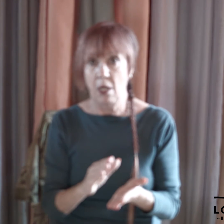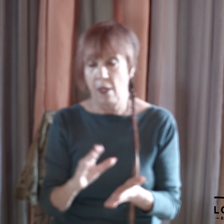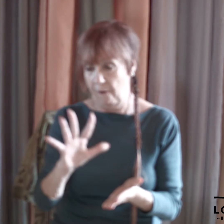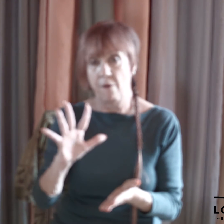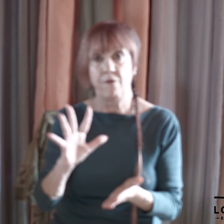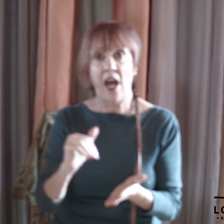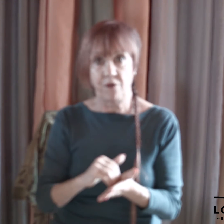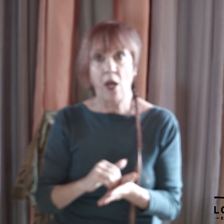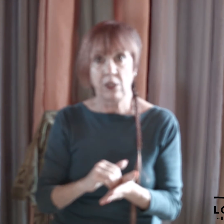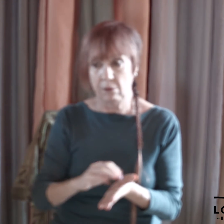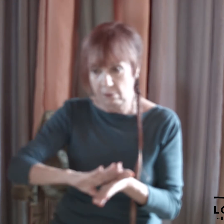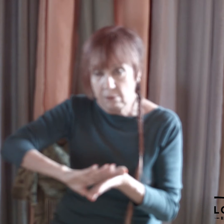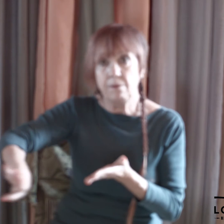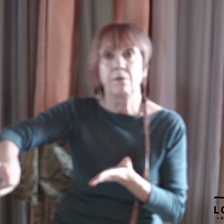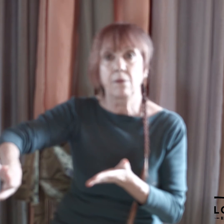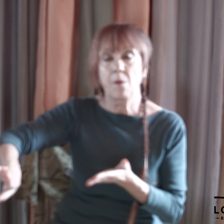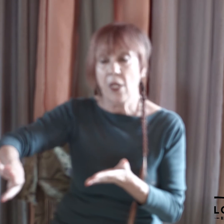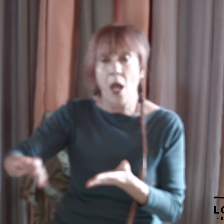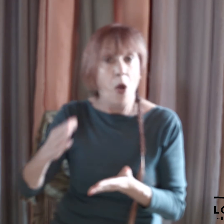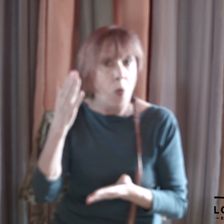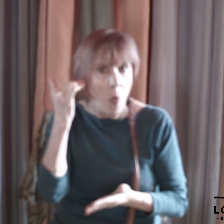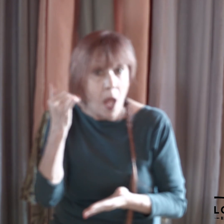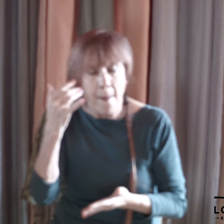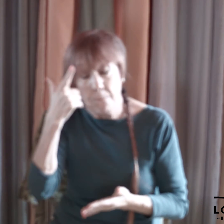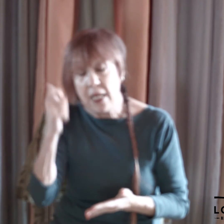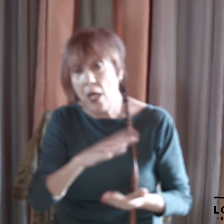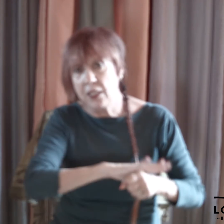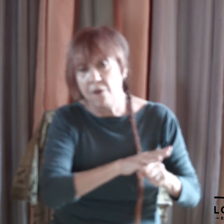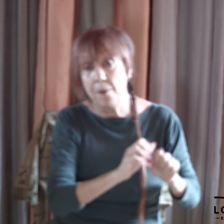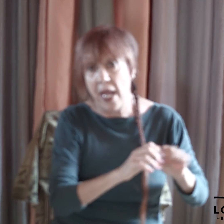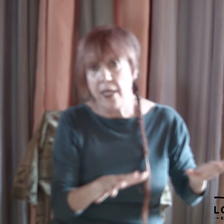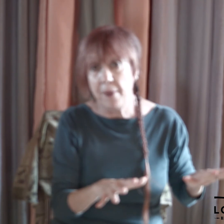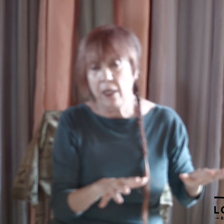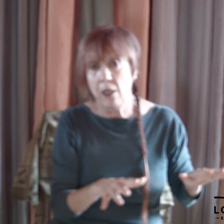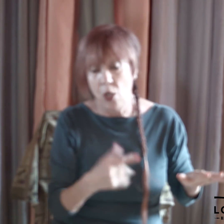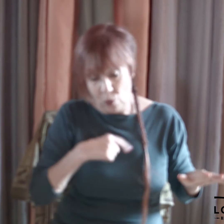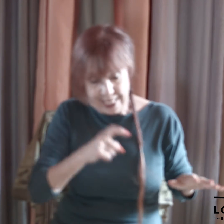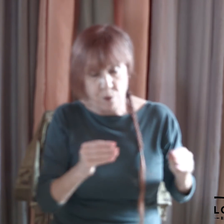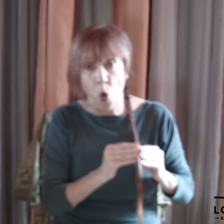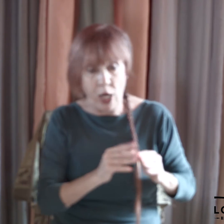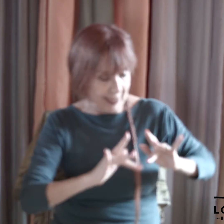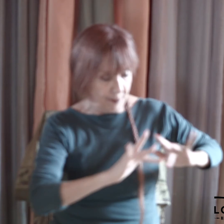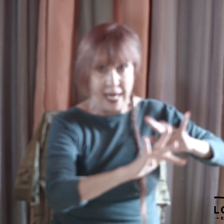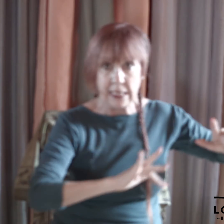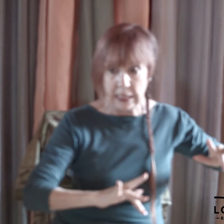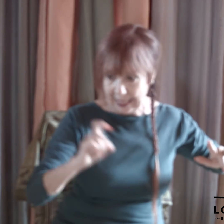reduced incarceration by 5,000, much of it because of the pandemic, where we needed more space, we needed people